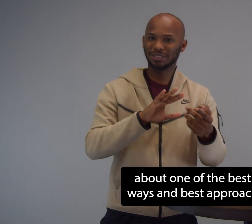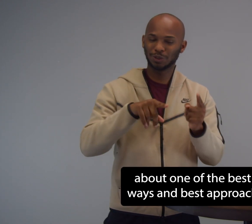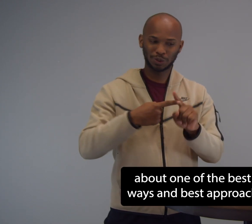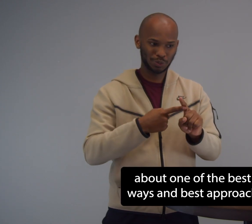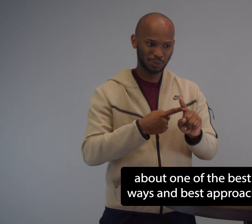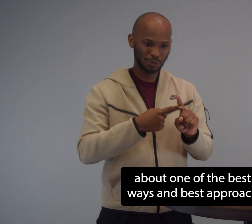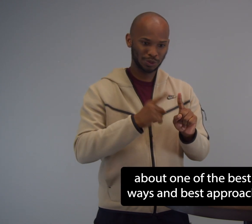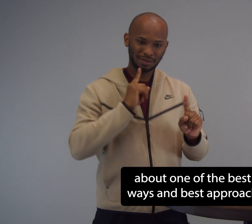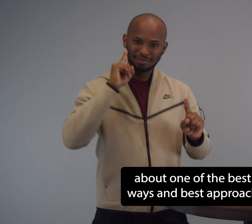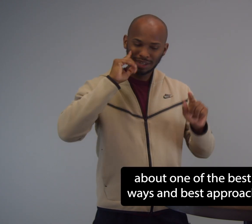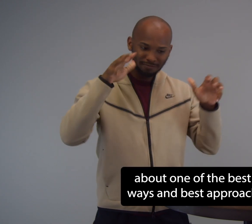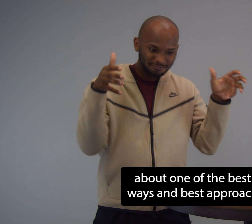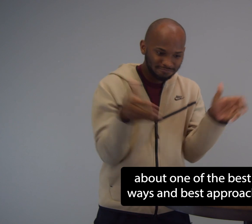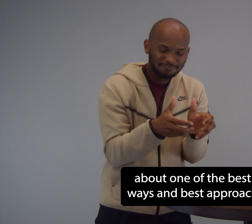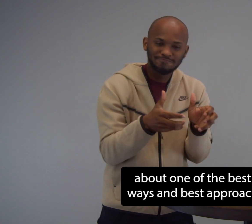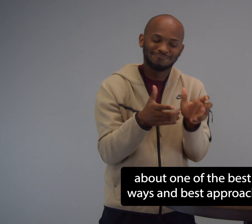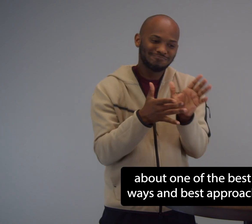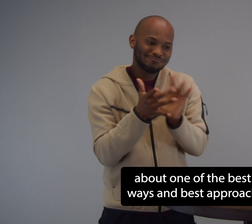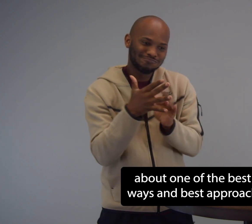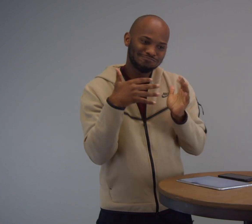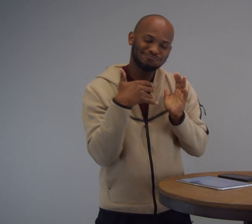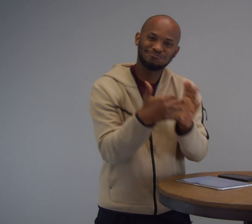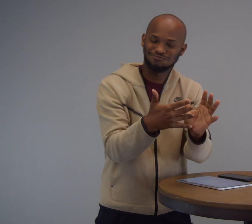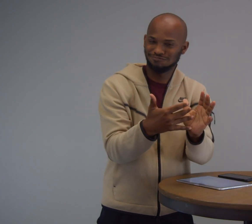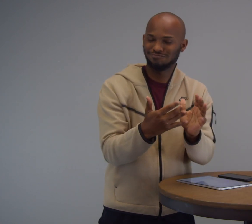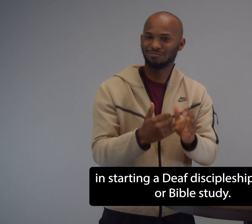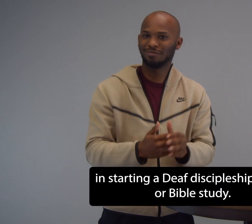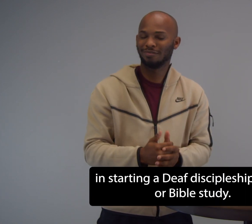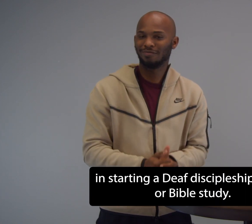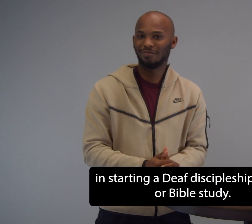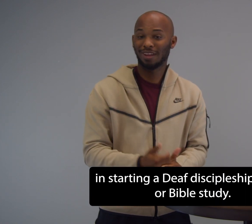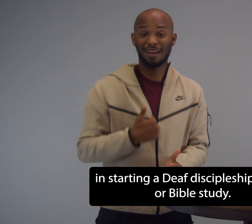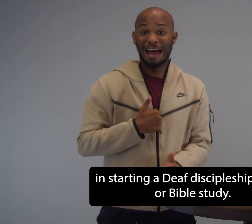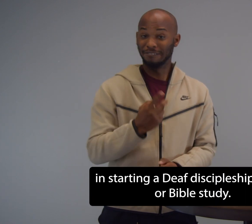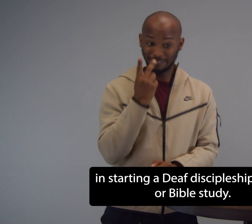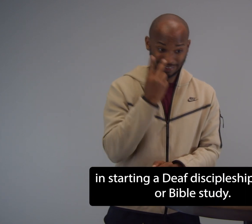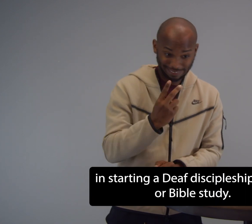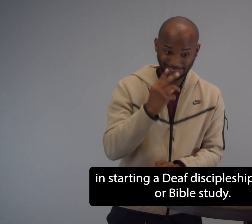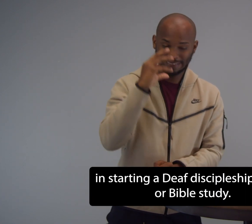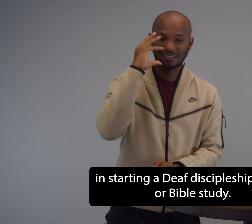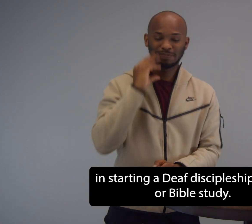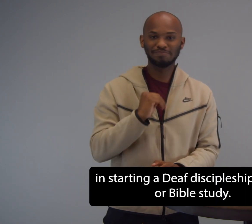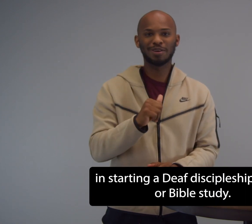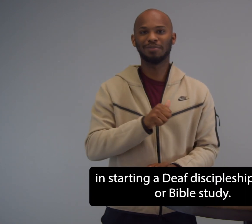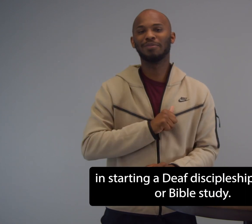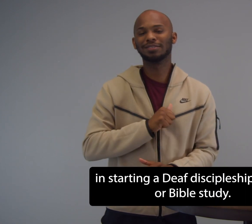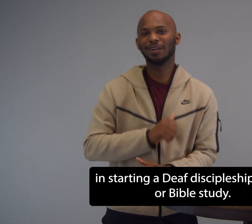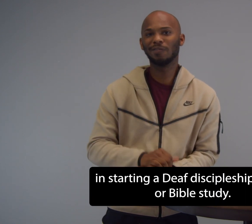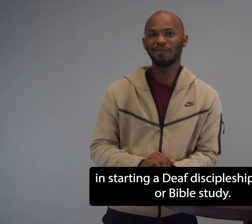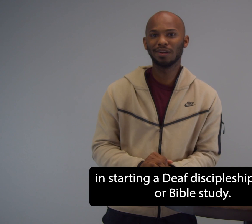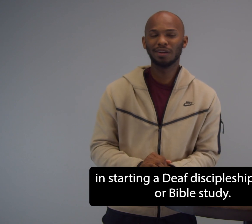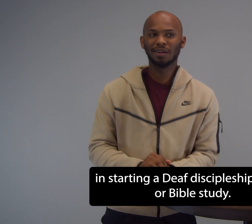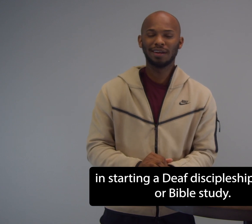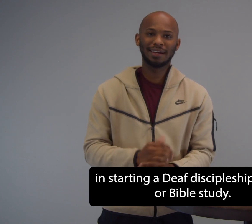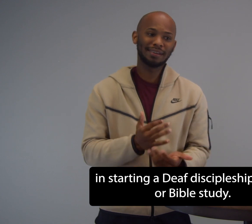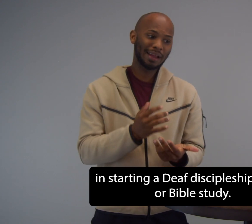ways and best approaches in starting a Deaf Discipleship group or Bible study.